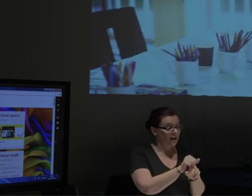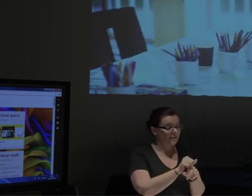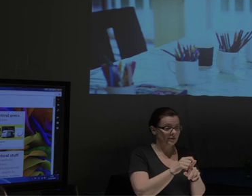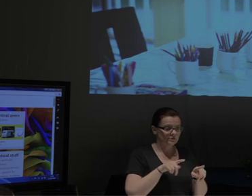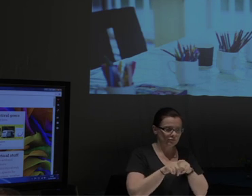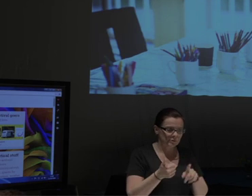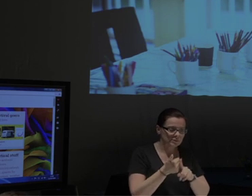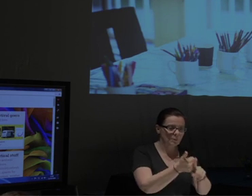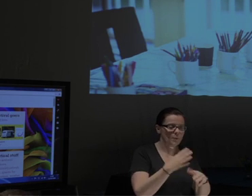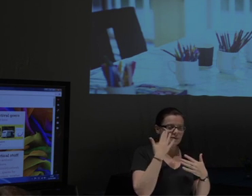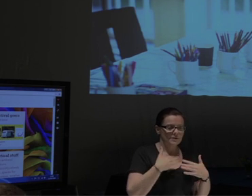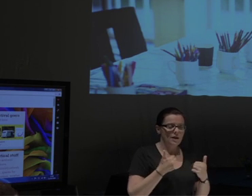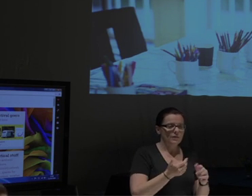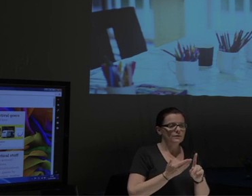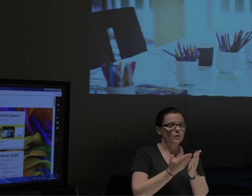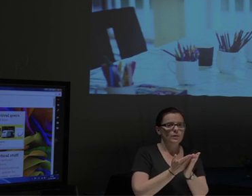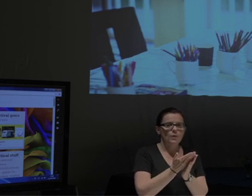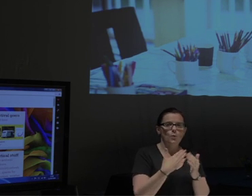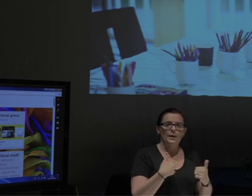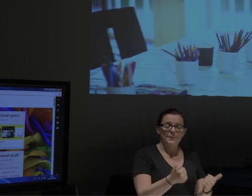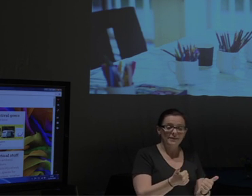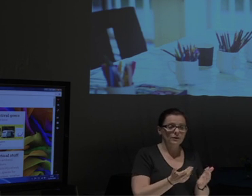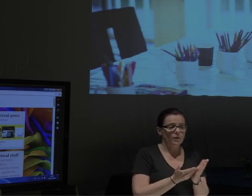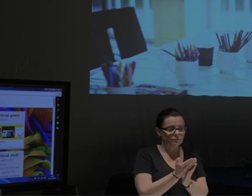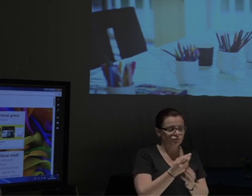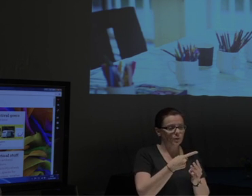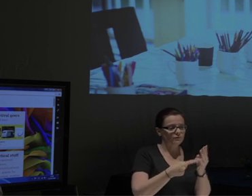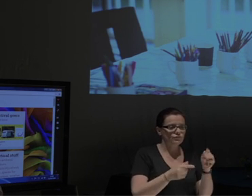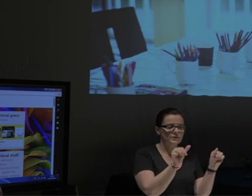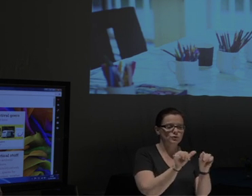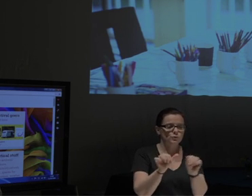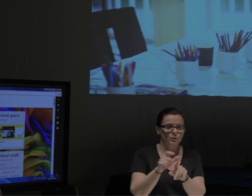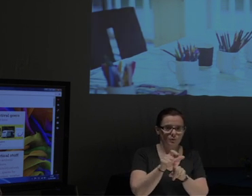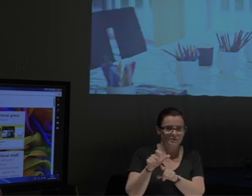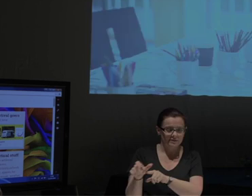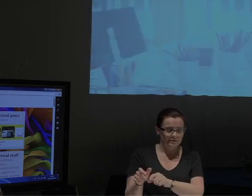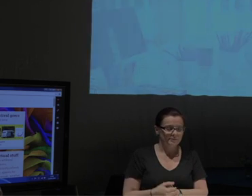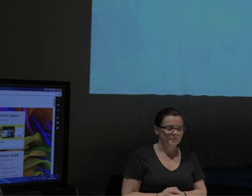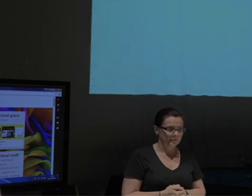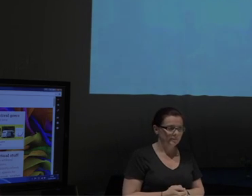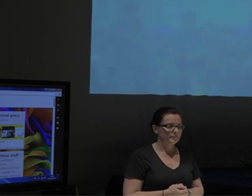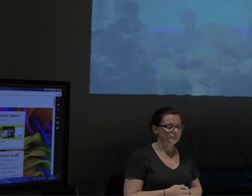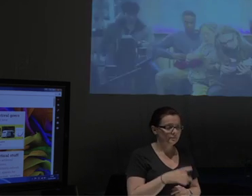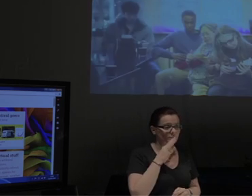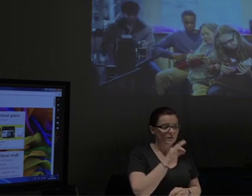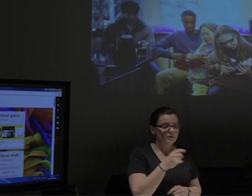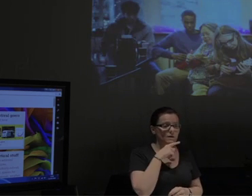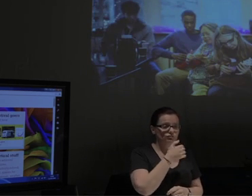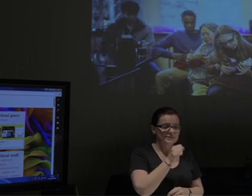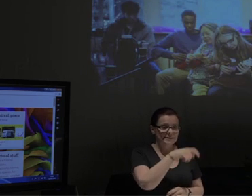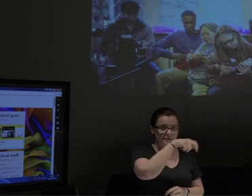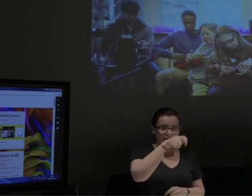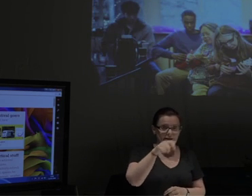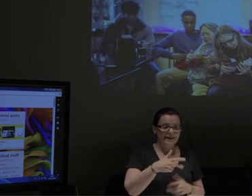through learning for well-being with a range of free short courses. We asked 160 patrons in